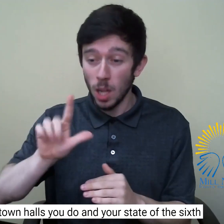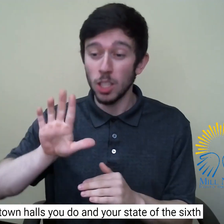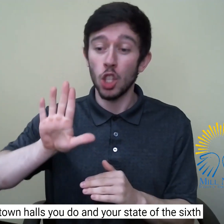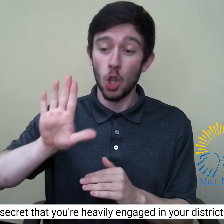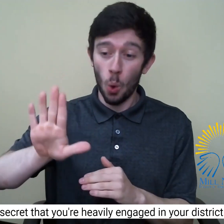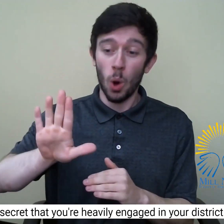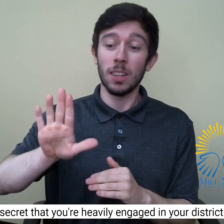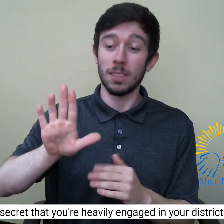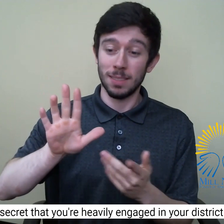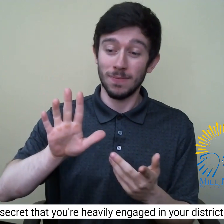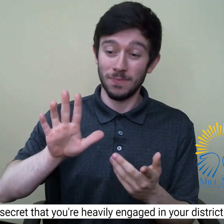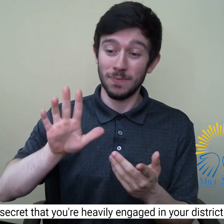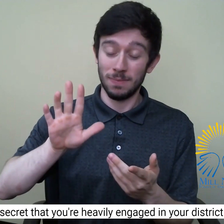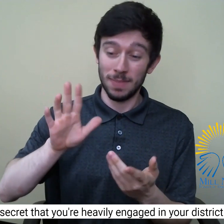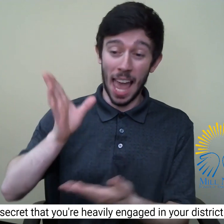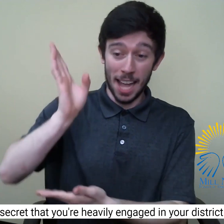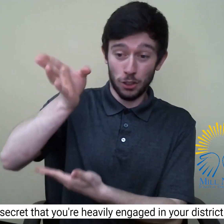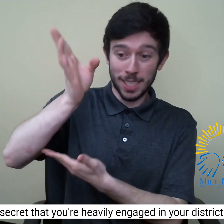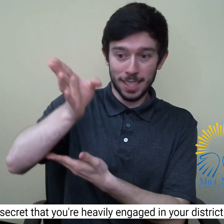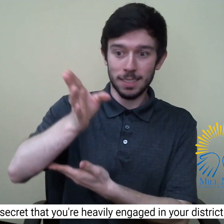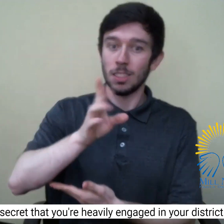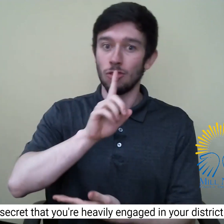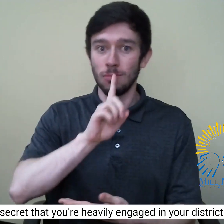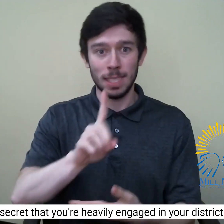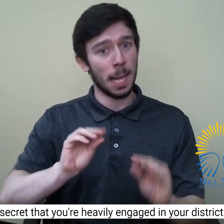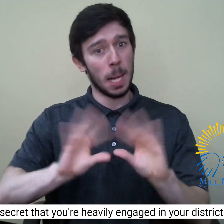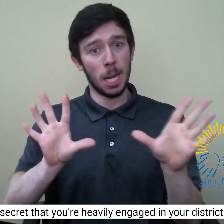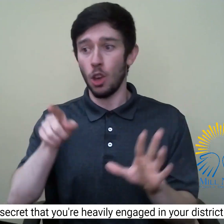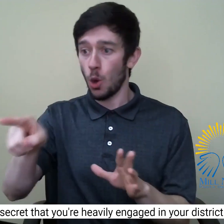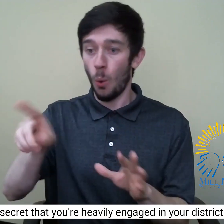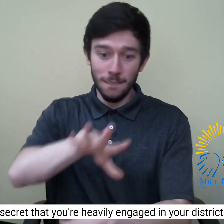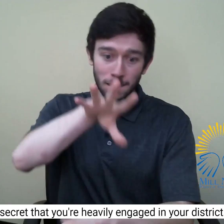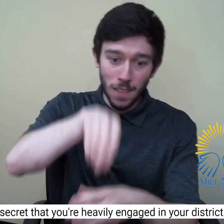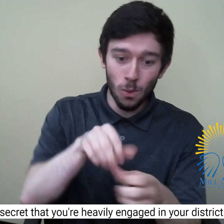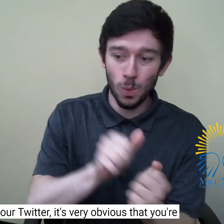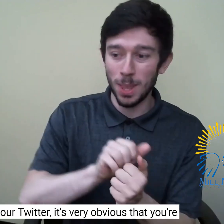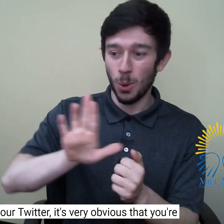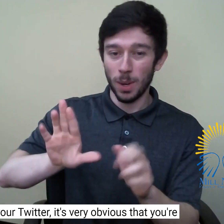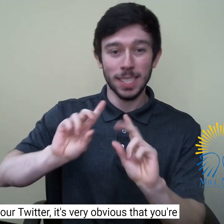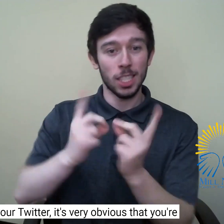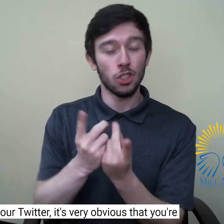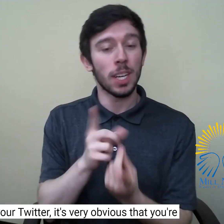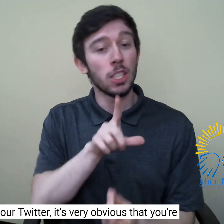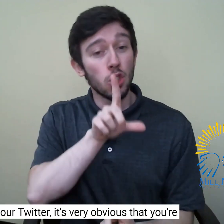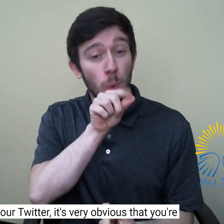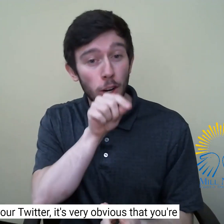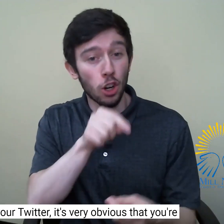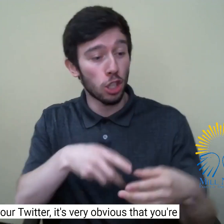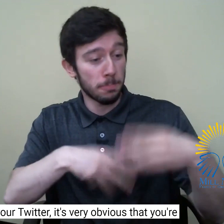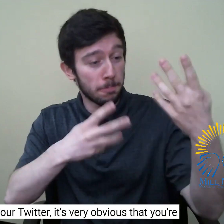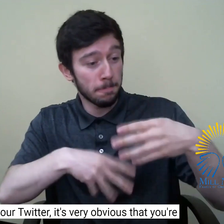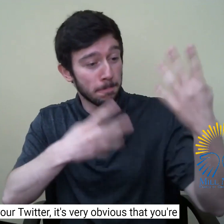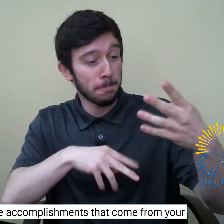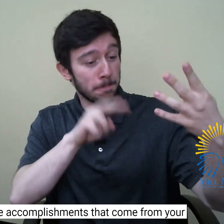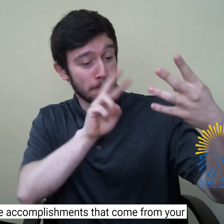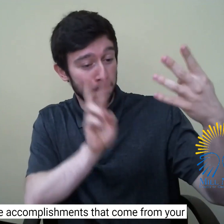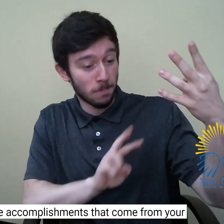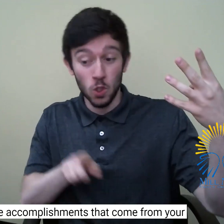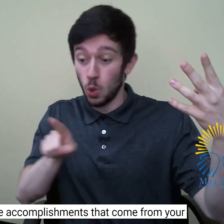Sixth addresses, it's not a secret that you're heavily engaged in your district. If I go to your Twitter, it's very obvious that you're proud of the accomplishments